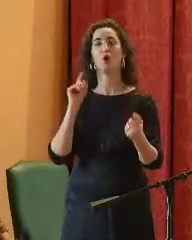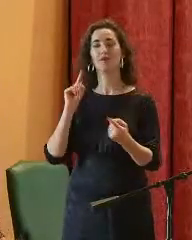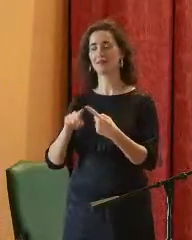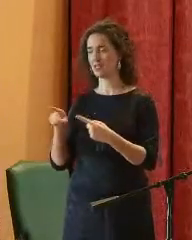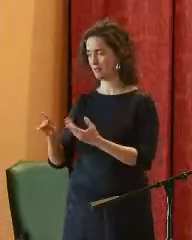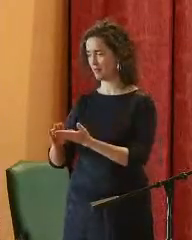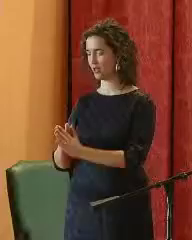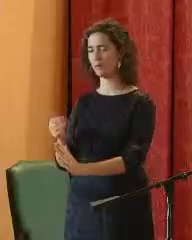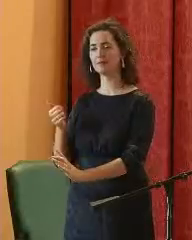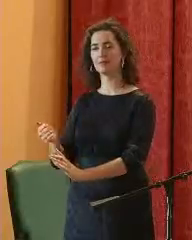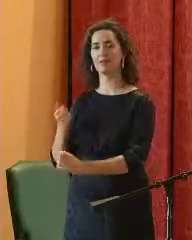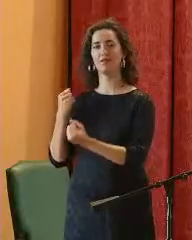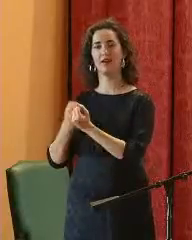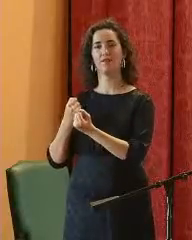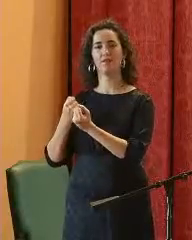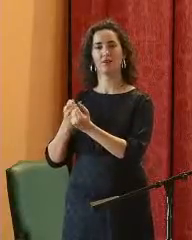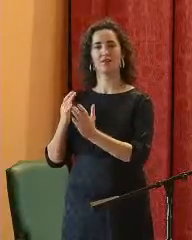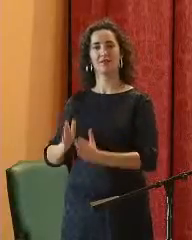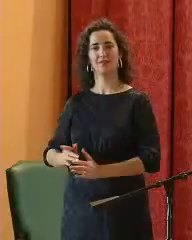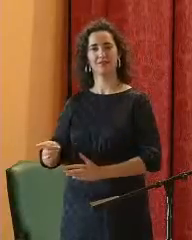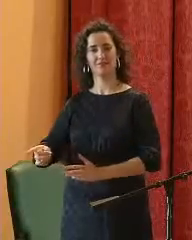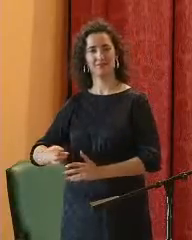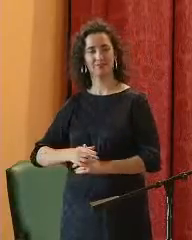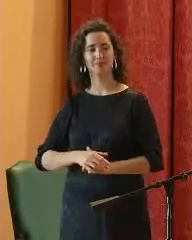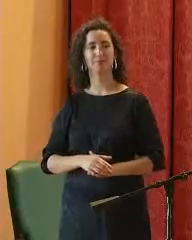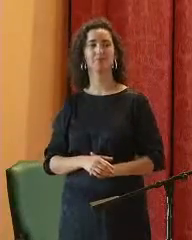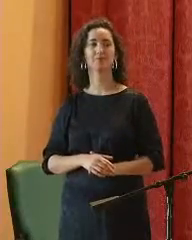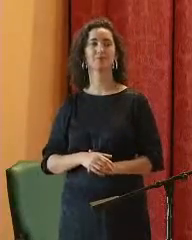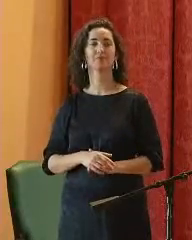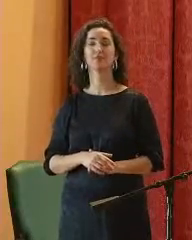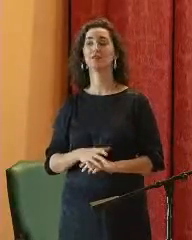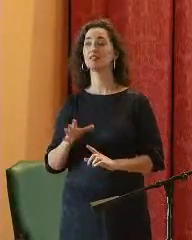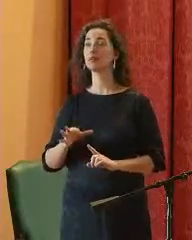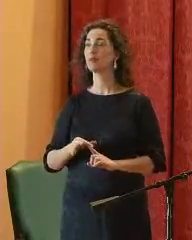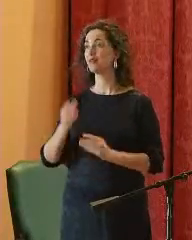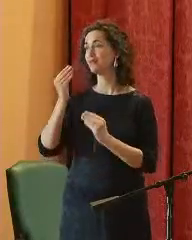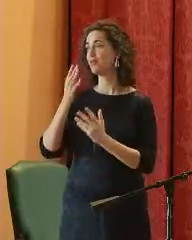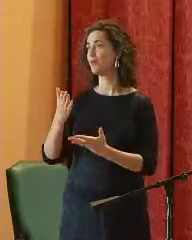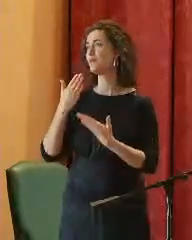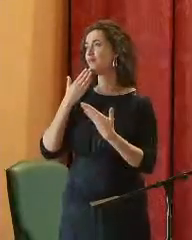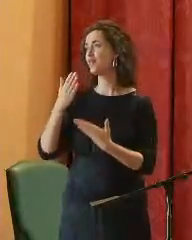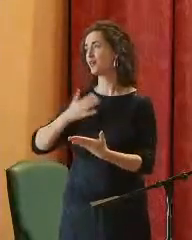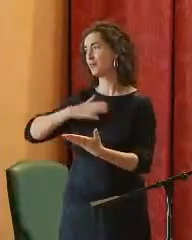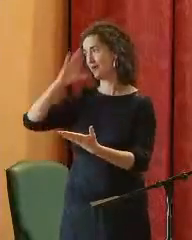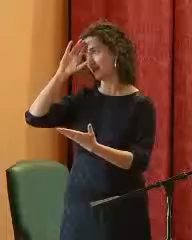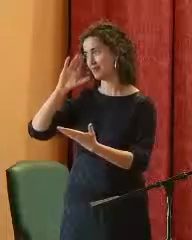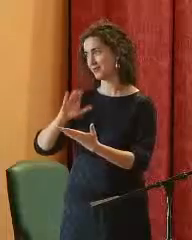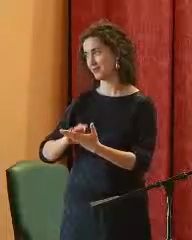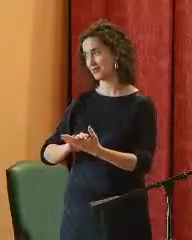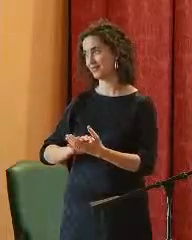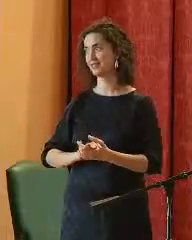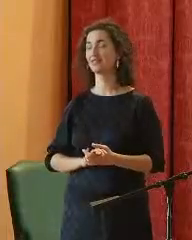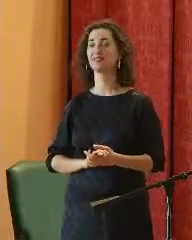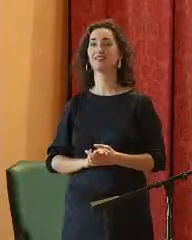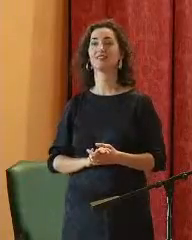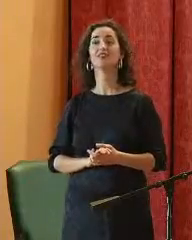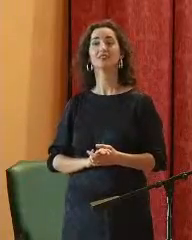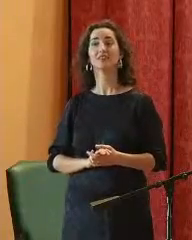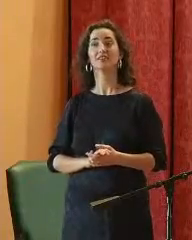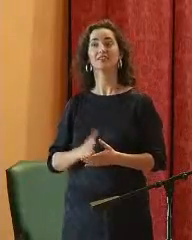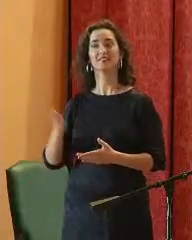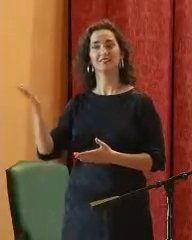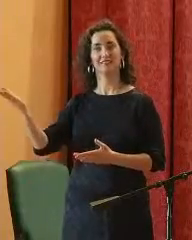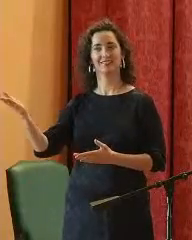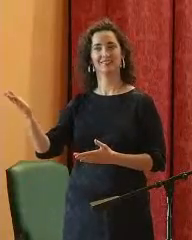himself. And I especially want to say thank you to my husband. He's the reason that I